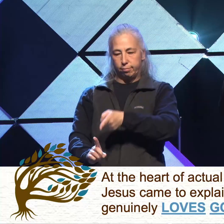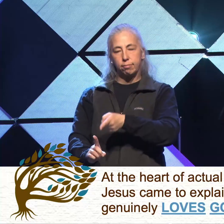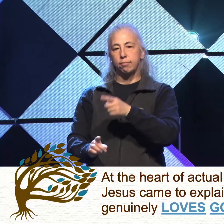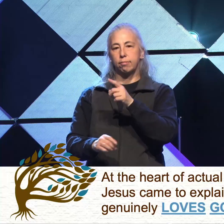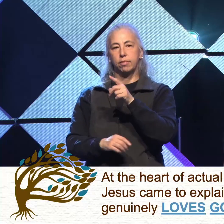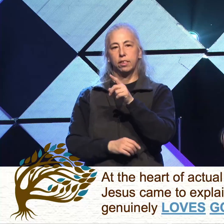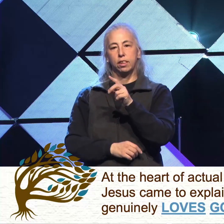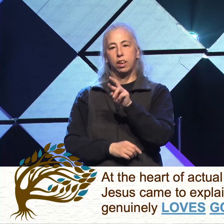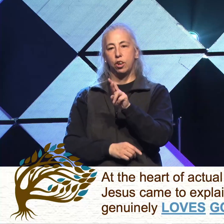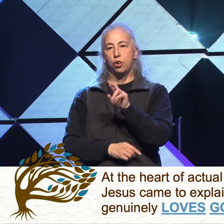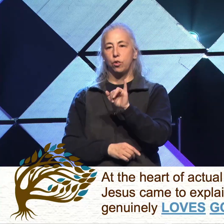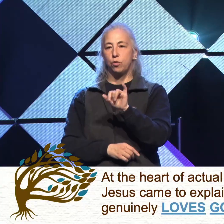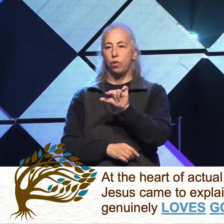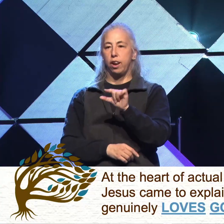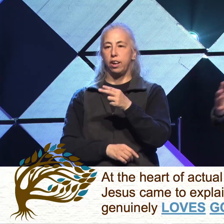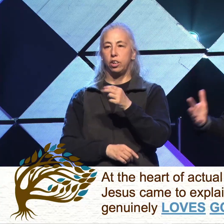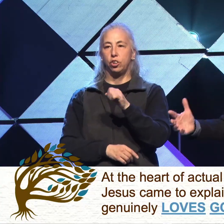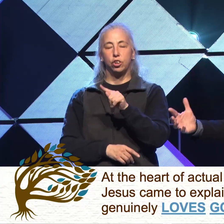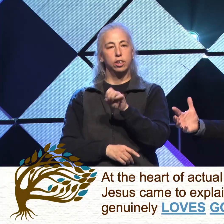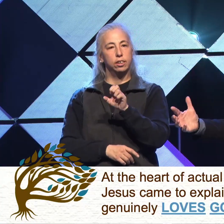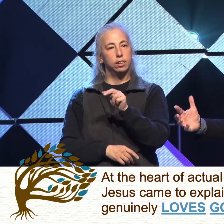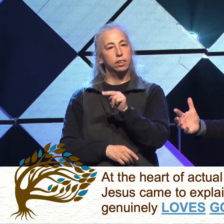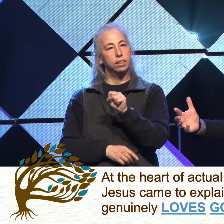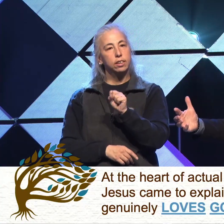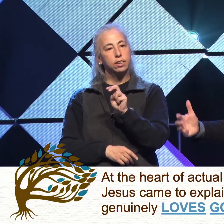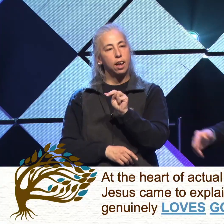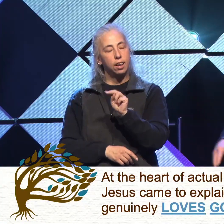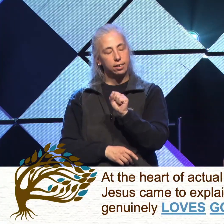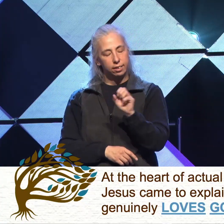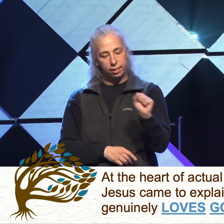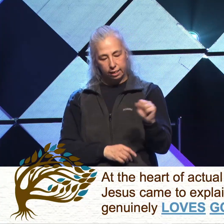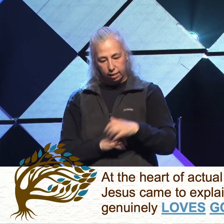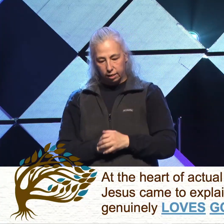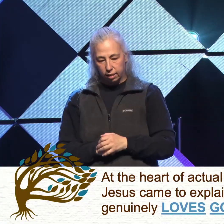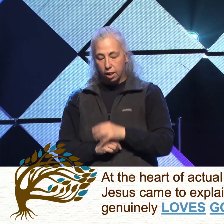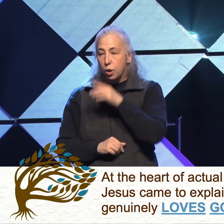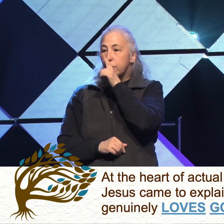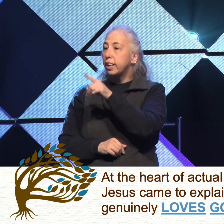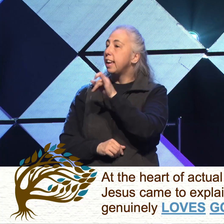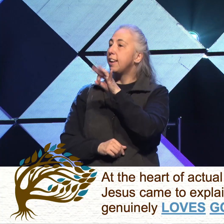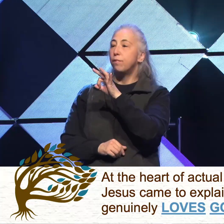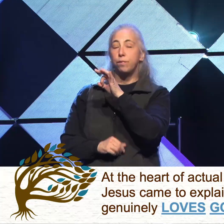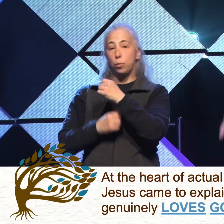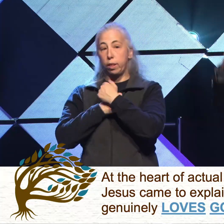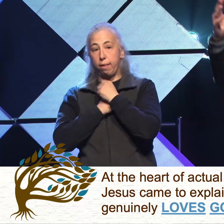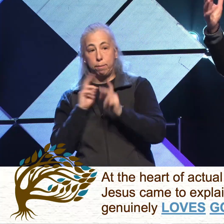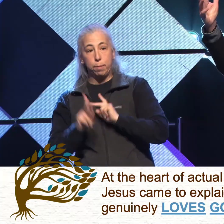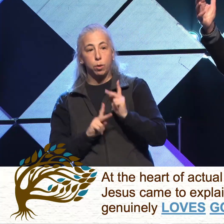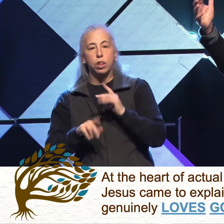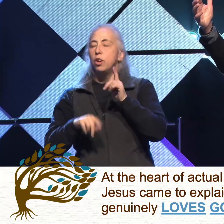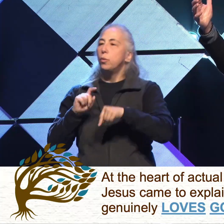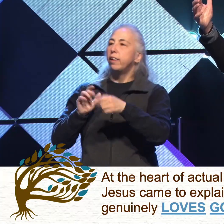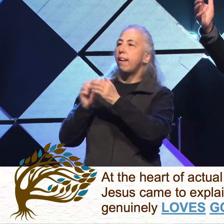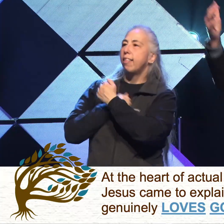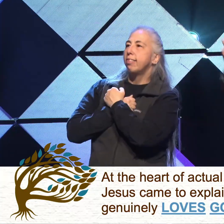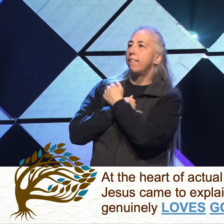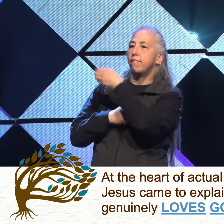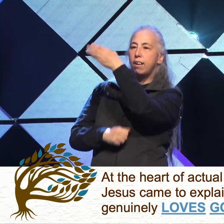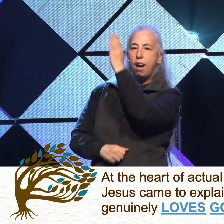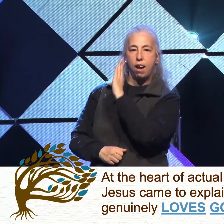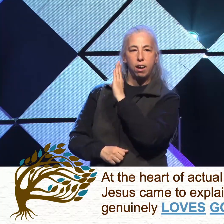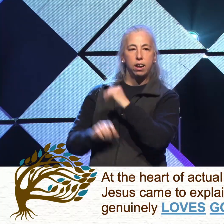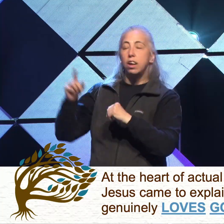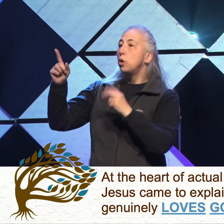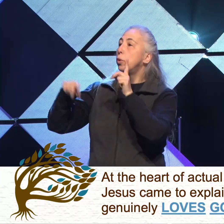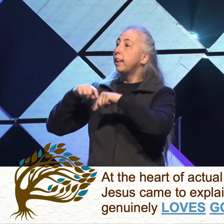Loving God and loving people. And let me just say, we can't love God if we don't love people. You can't love God who we don't see